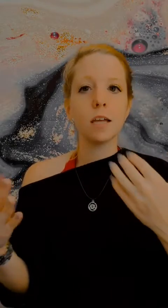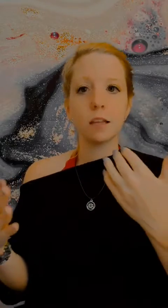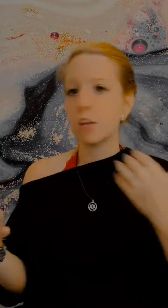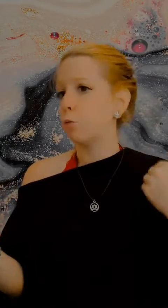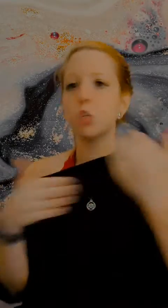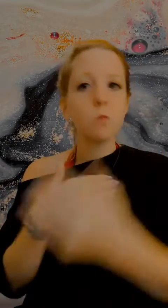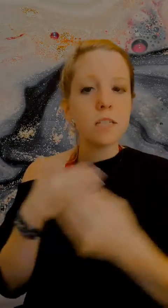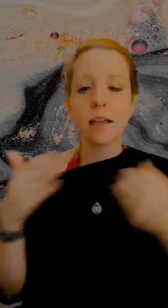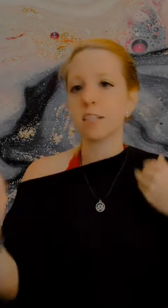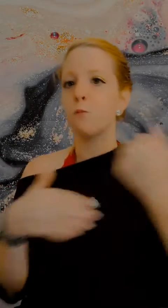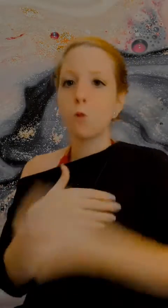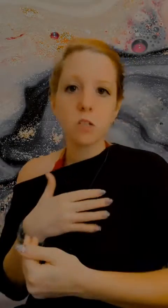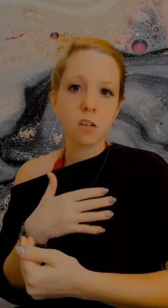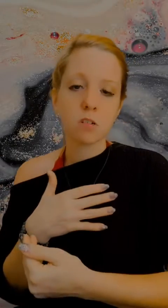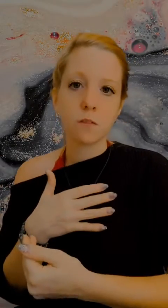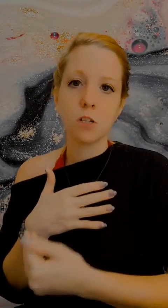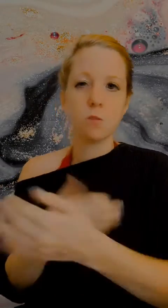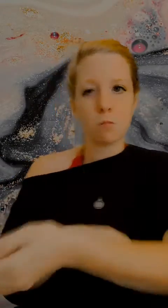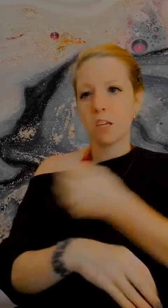forcing, duty sex and forcing yourself to do something you're